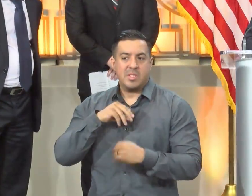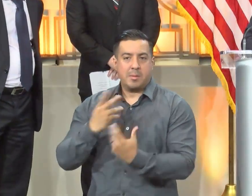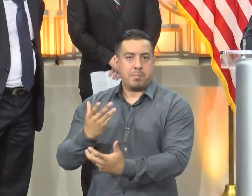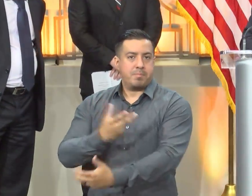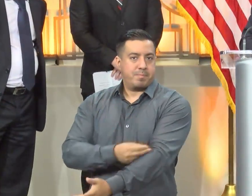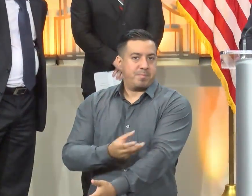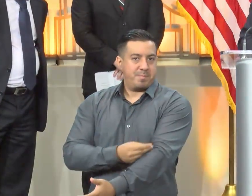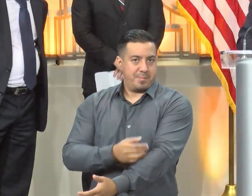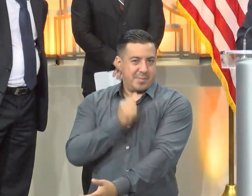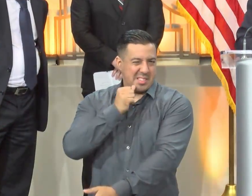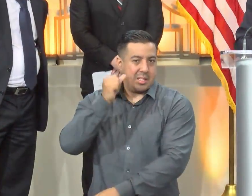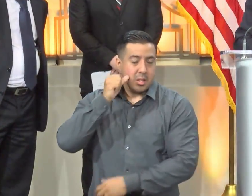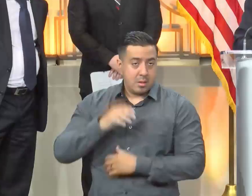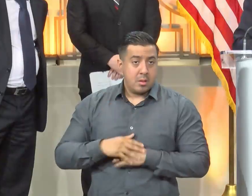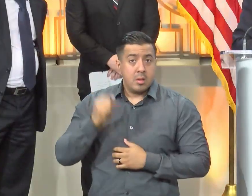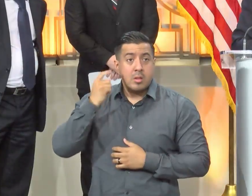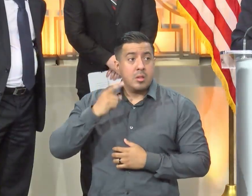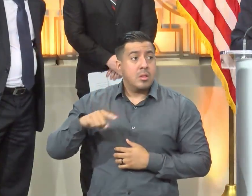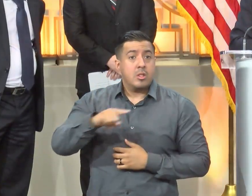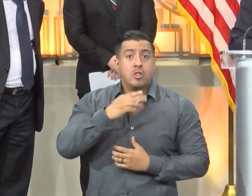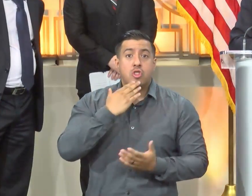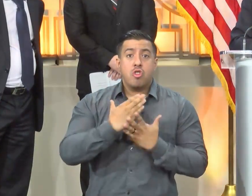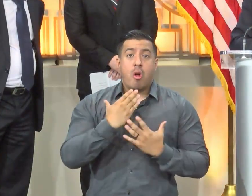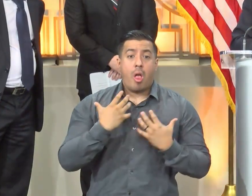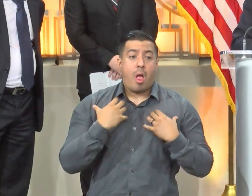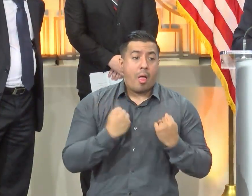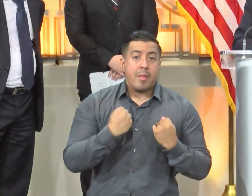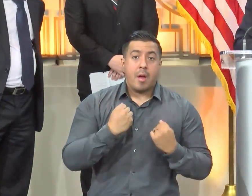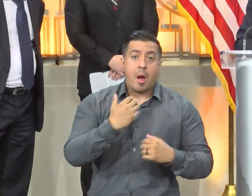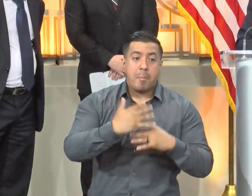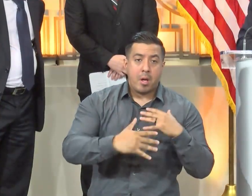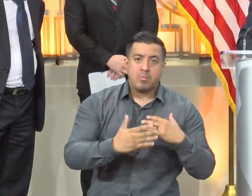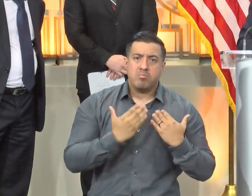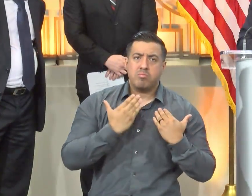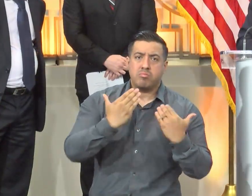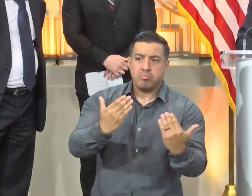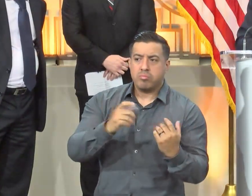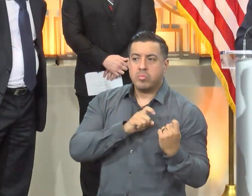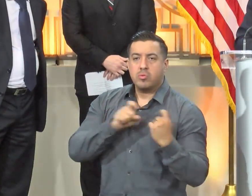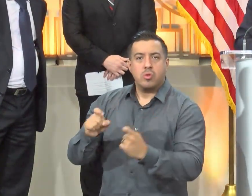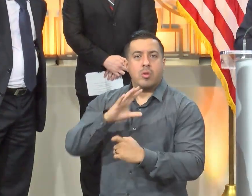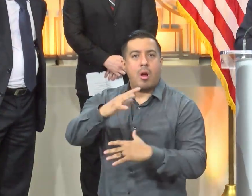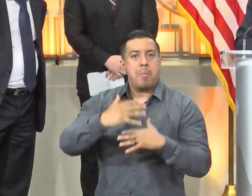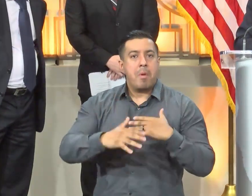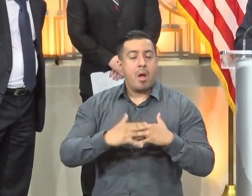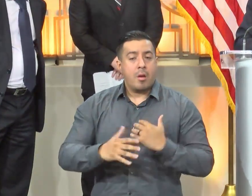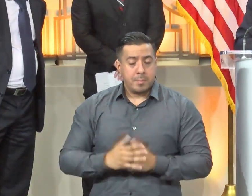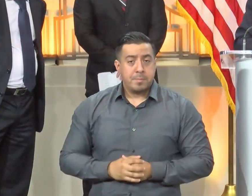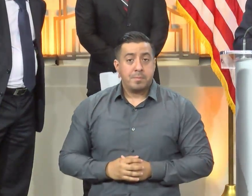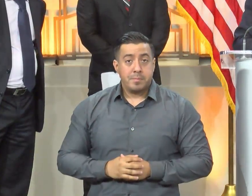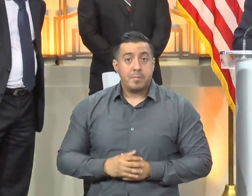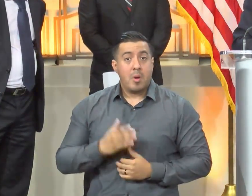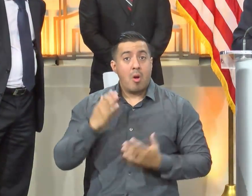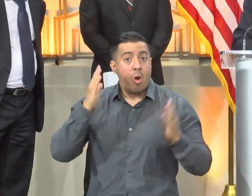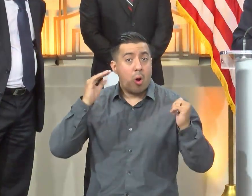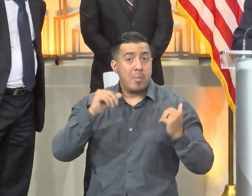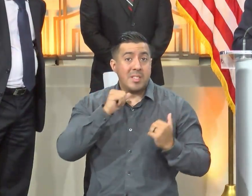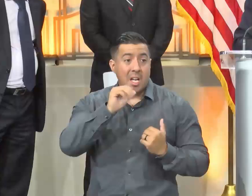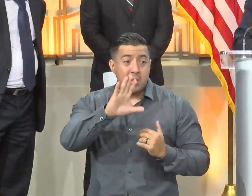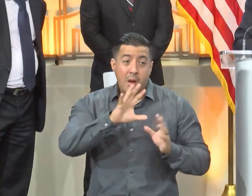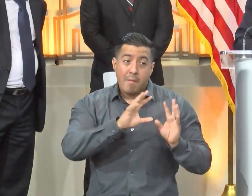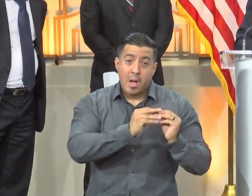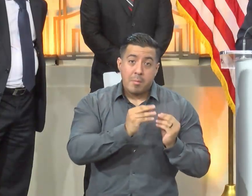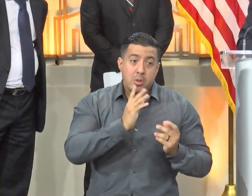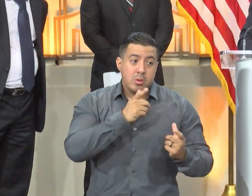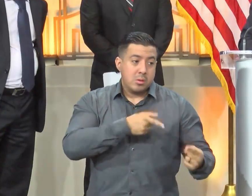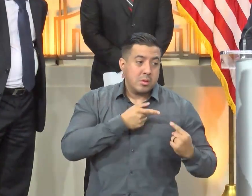is a source of good, healthy blood. And so let's go ahead and donate the blood And maybe, hopefully it won't be your family, but if it